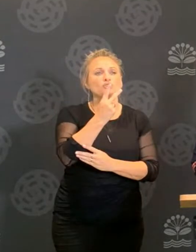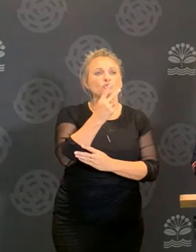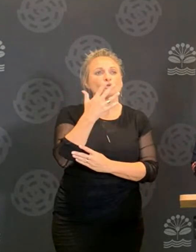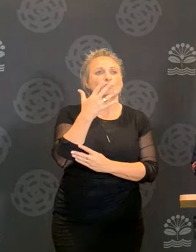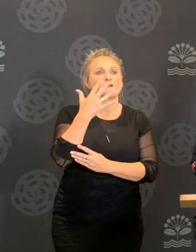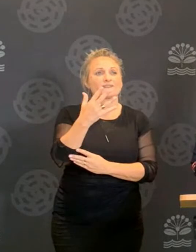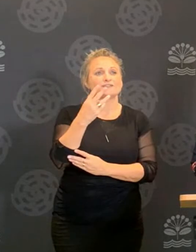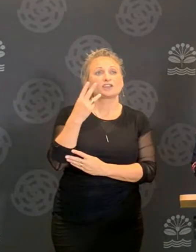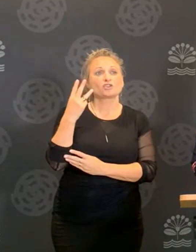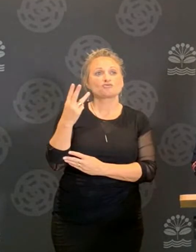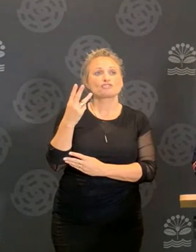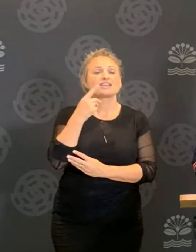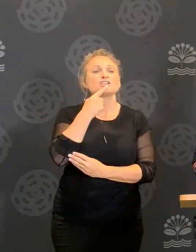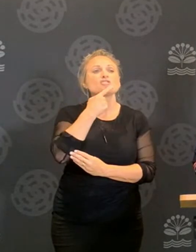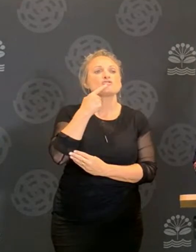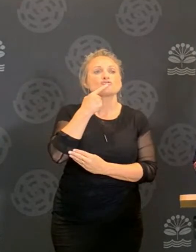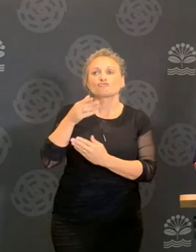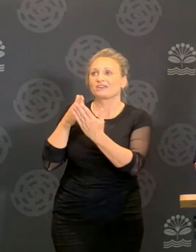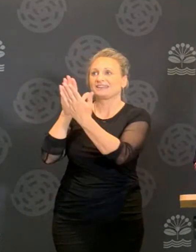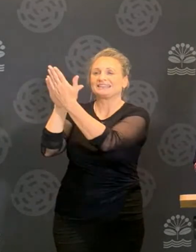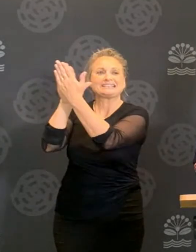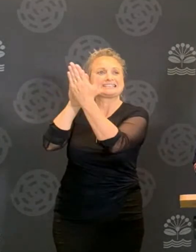stickered properties and